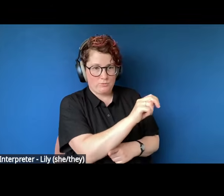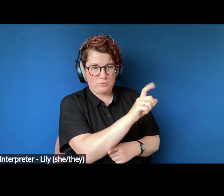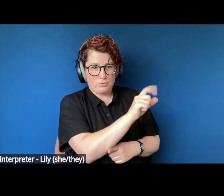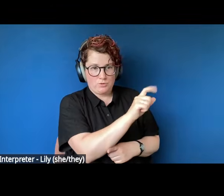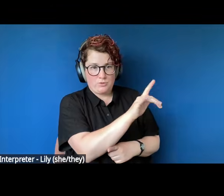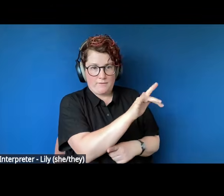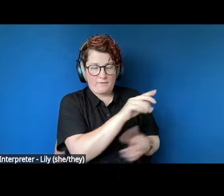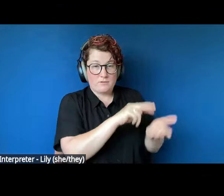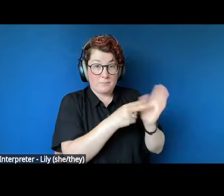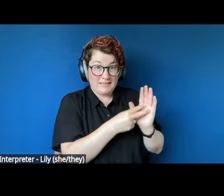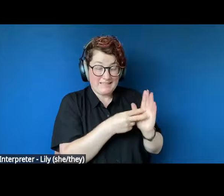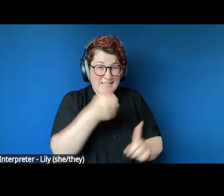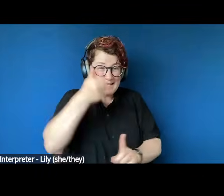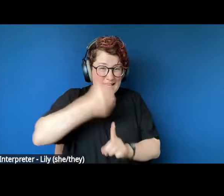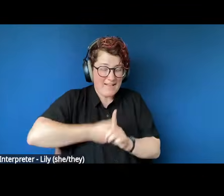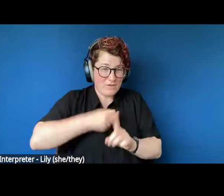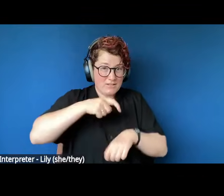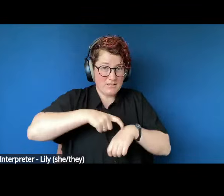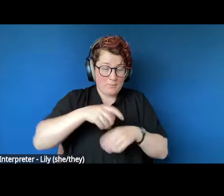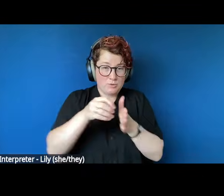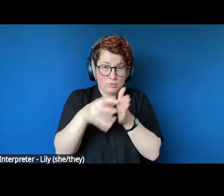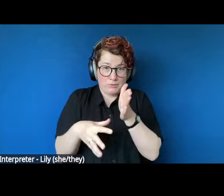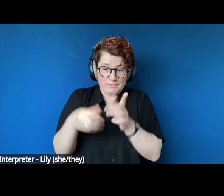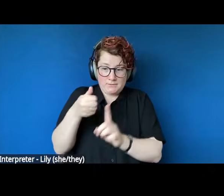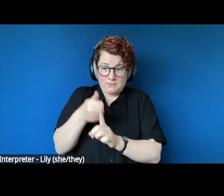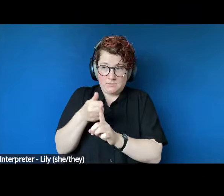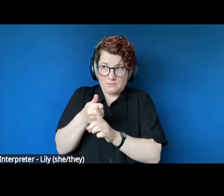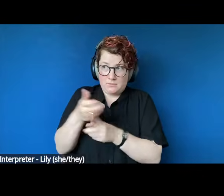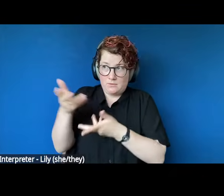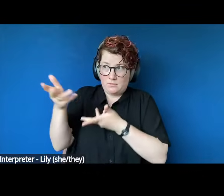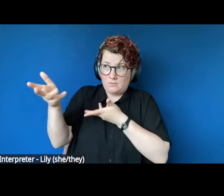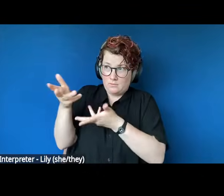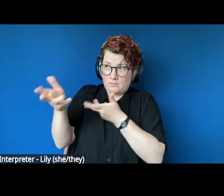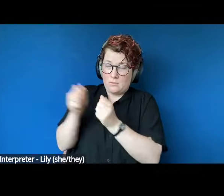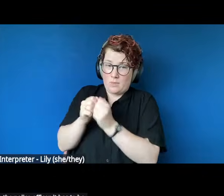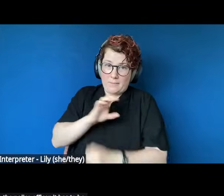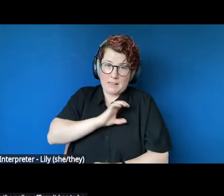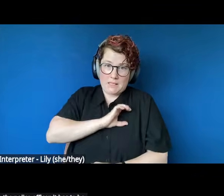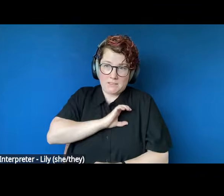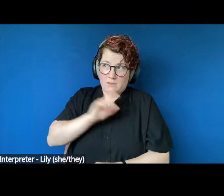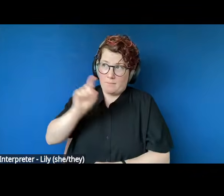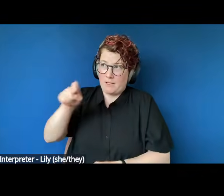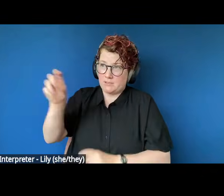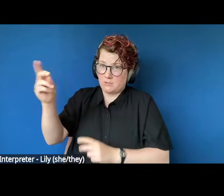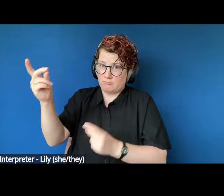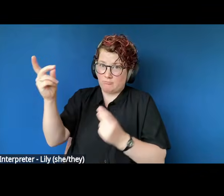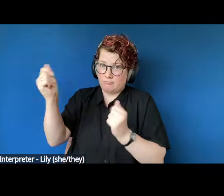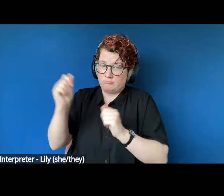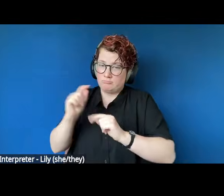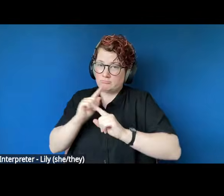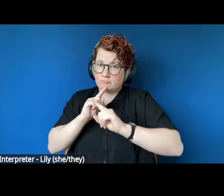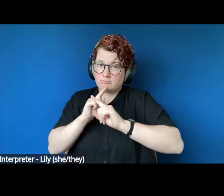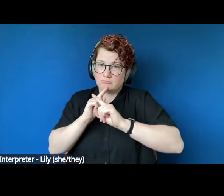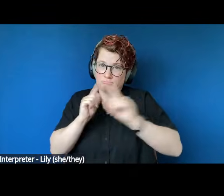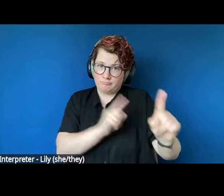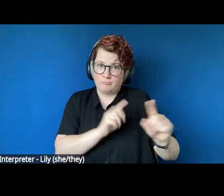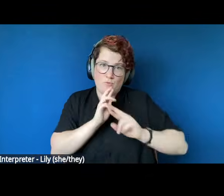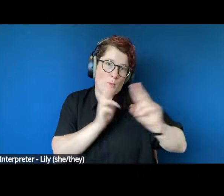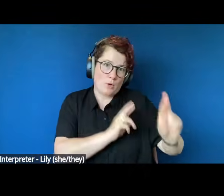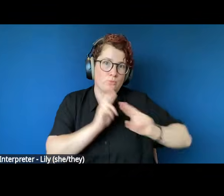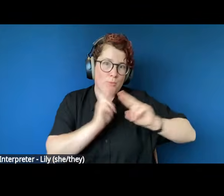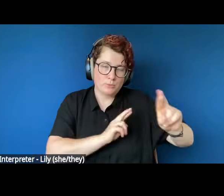an interaction with the police officer, it has to be reported. So if a student goes to a police officer for safety